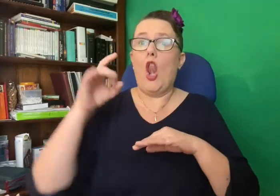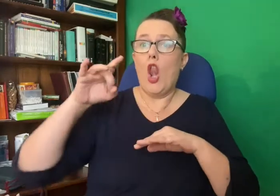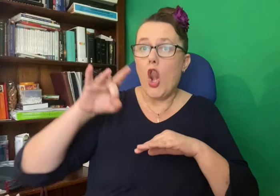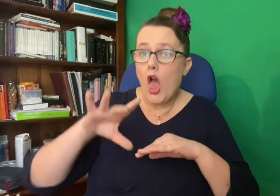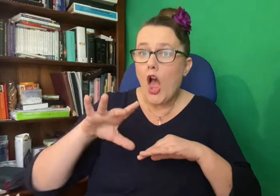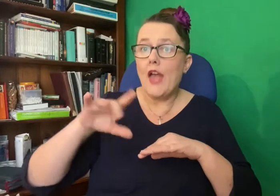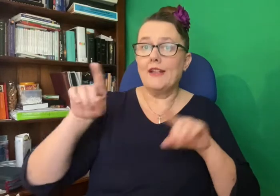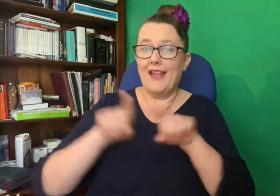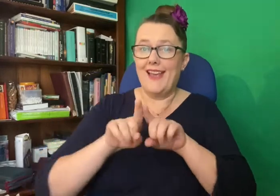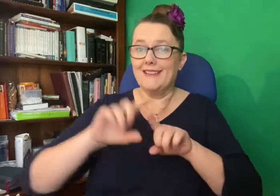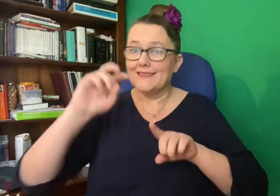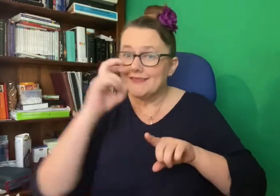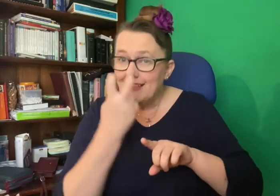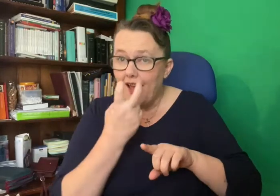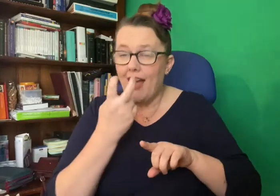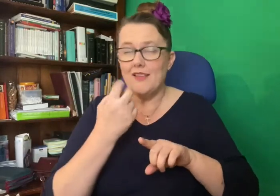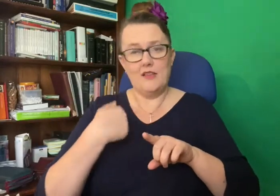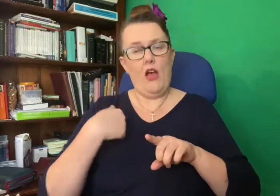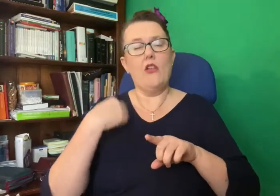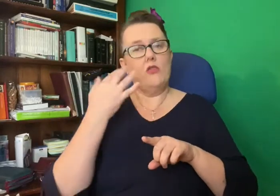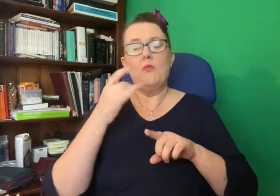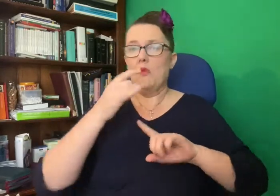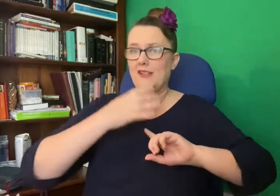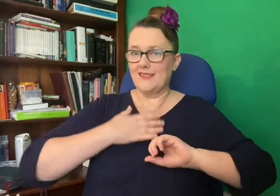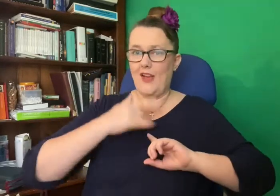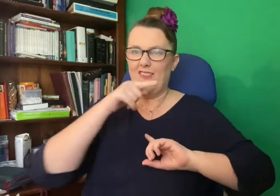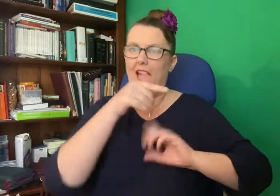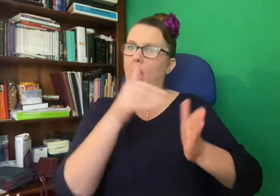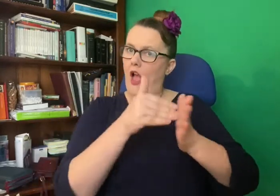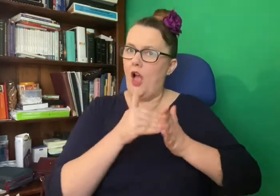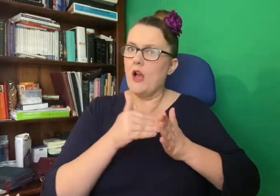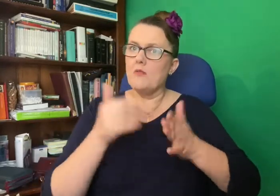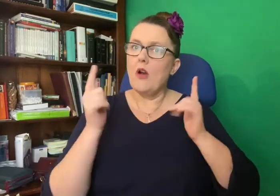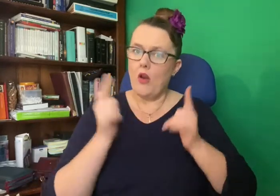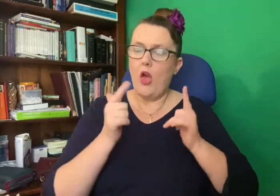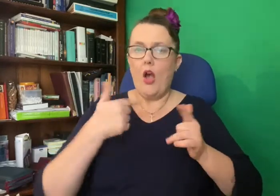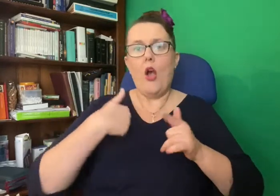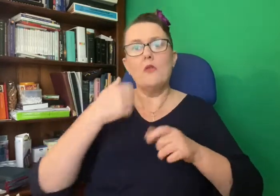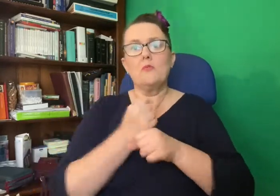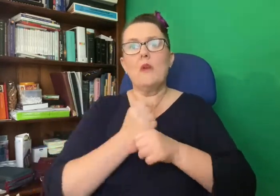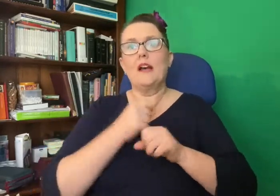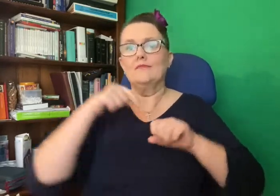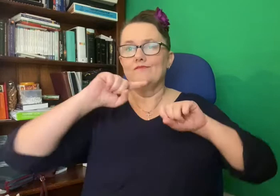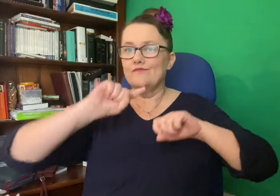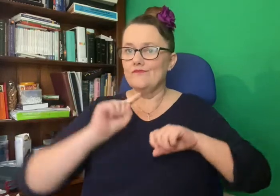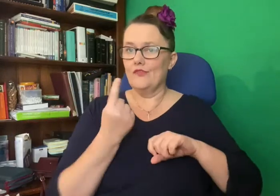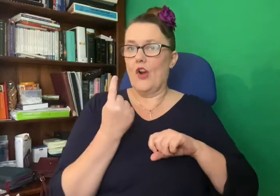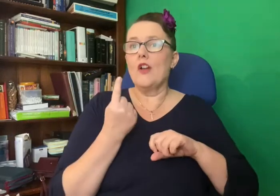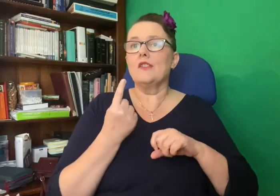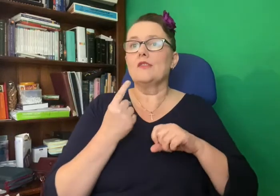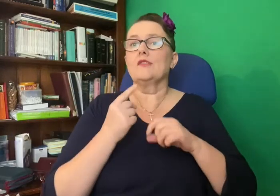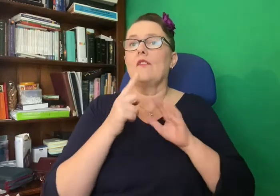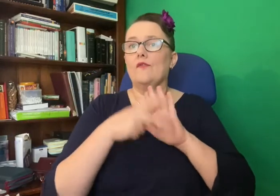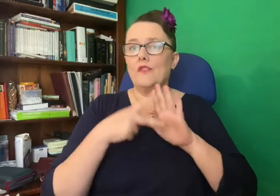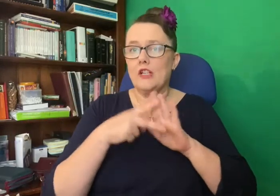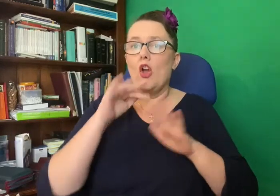YouTube tutorials over there for art, and this particular one's about light and dark. And I found the light and dark tutorial really helped